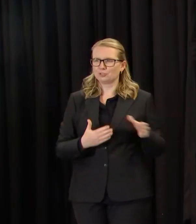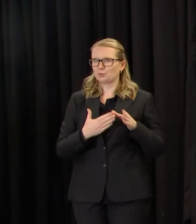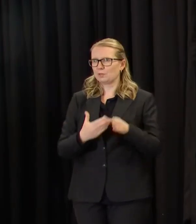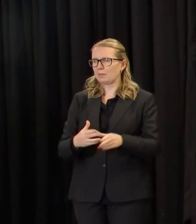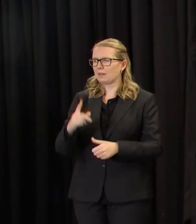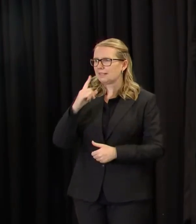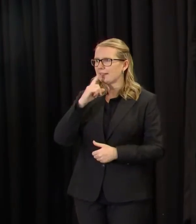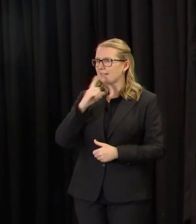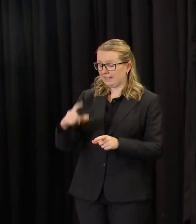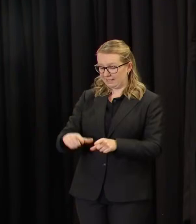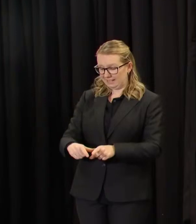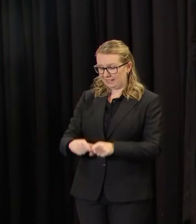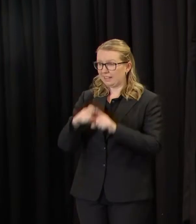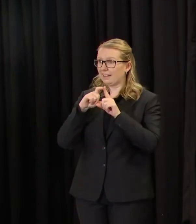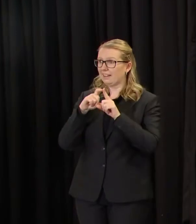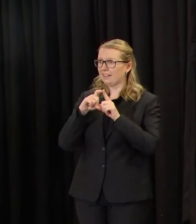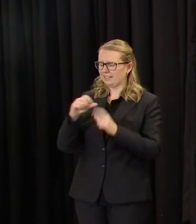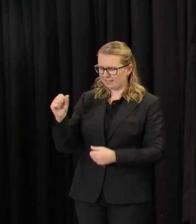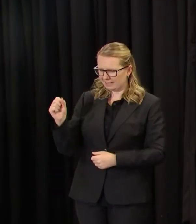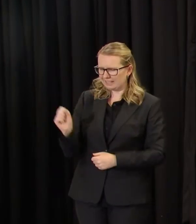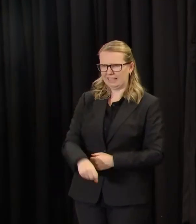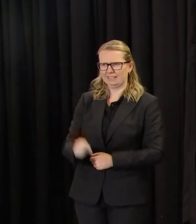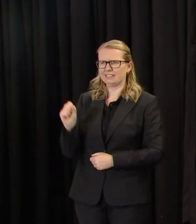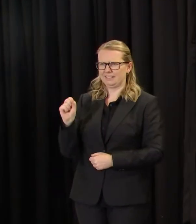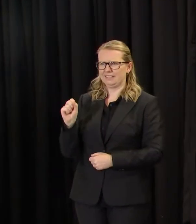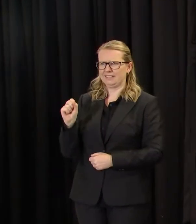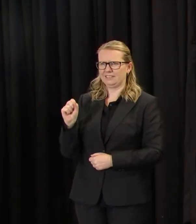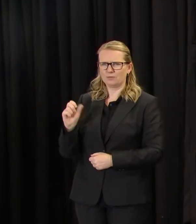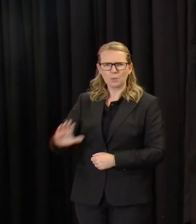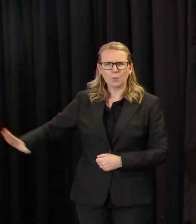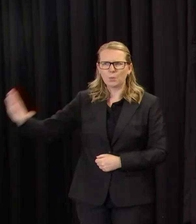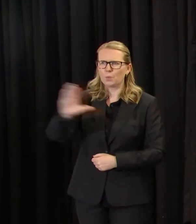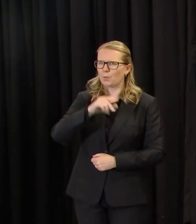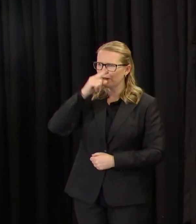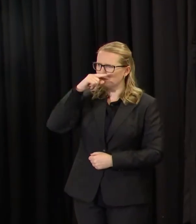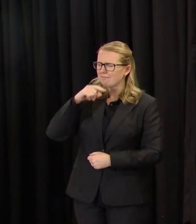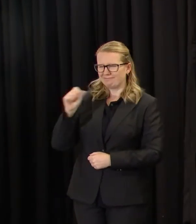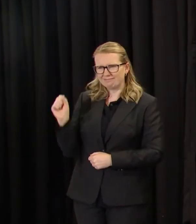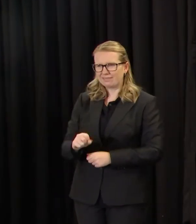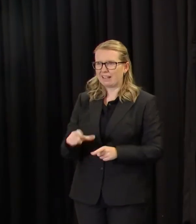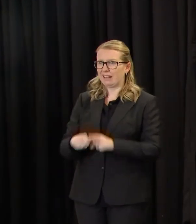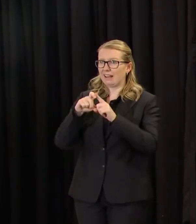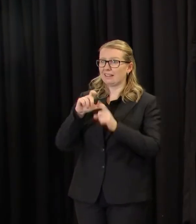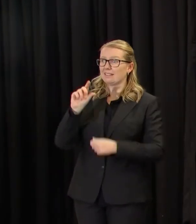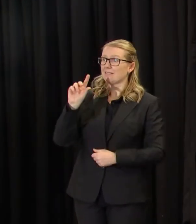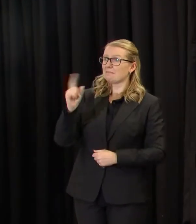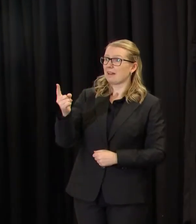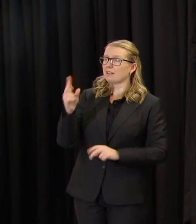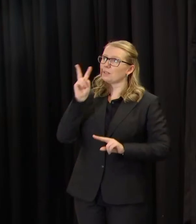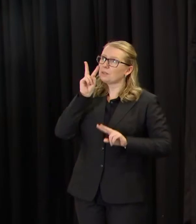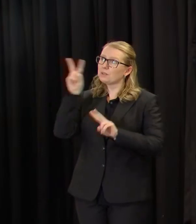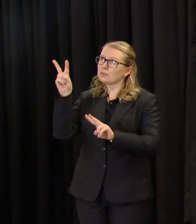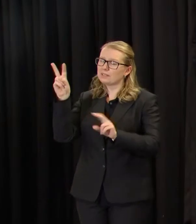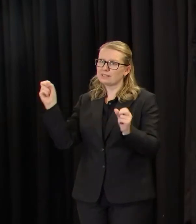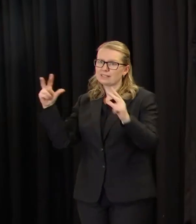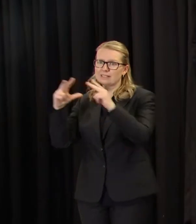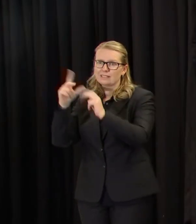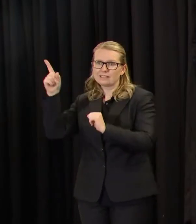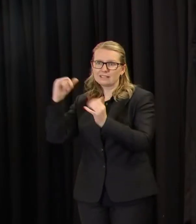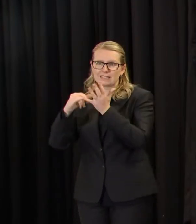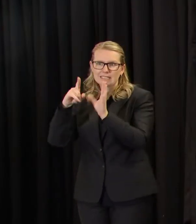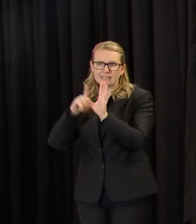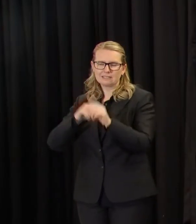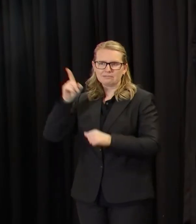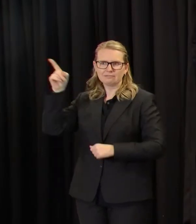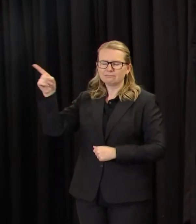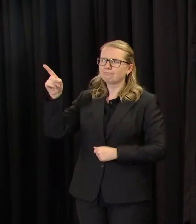It's incredibly difficult. But if you look at what's happening in Sydney, you could let this off. You could make decisions that were not